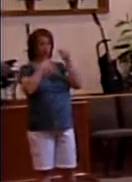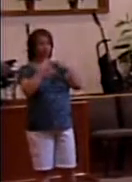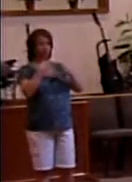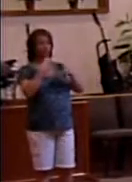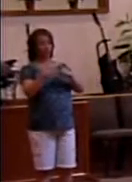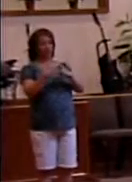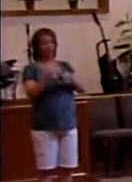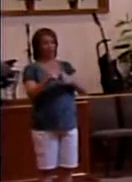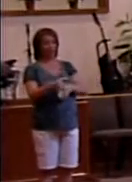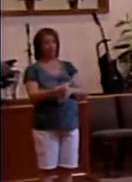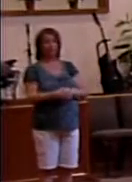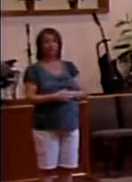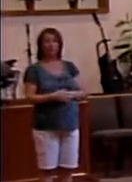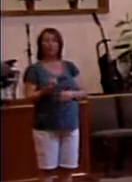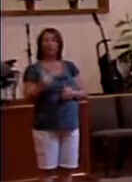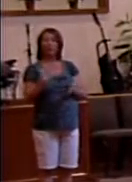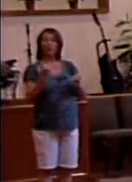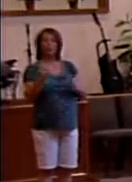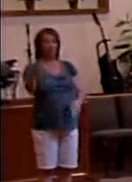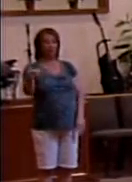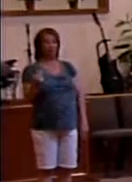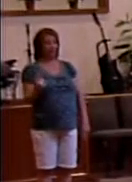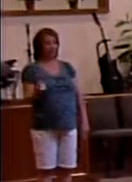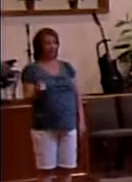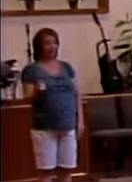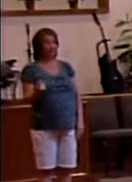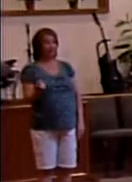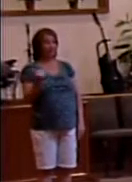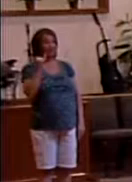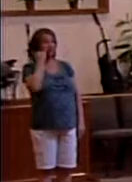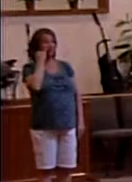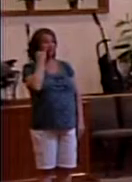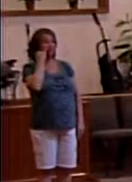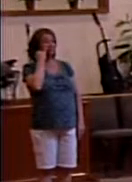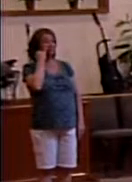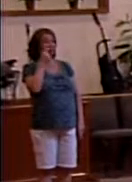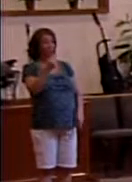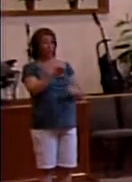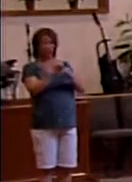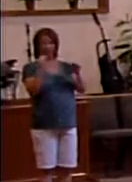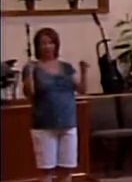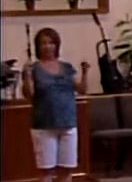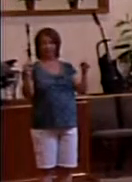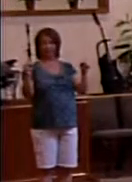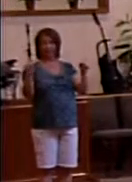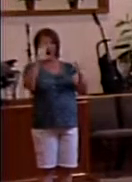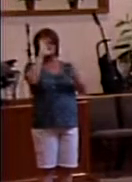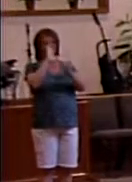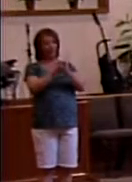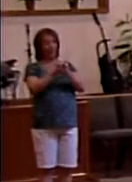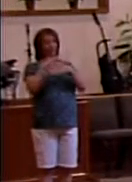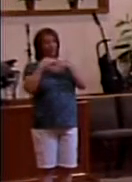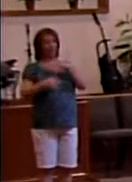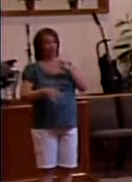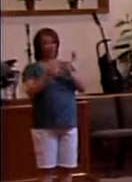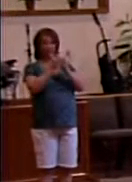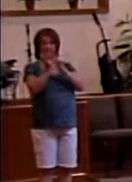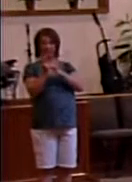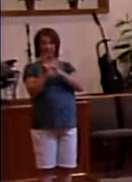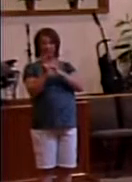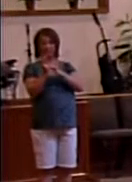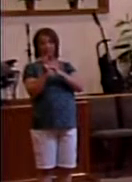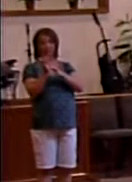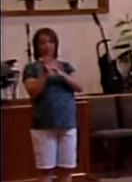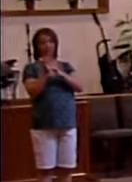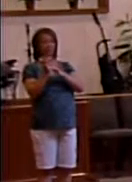And we want to invite you, if you're saved and believe in the blood of Jesus, and